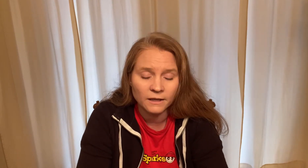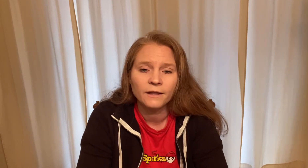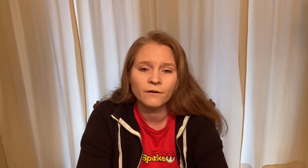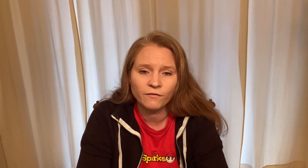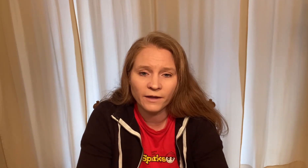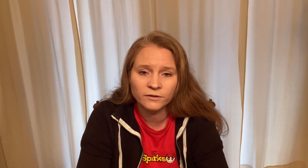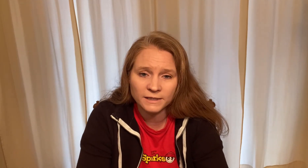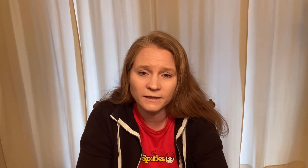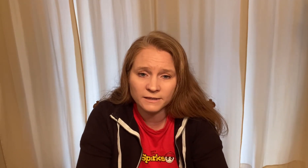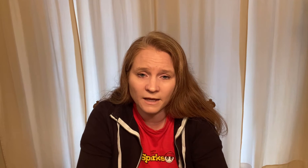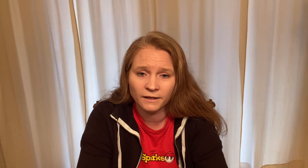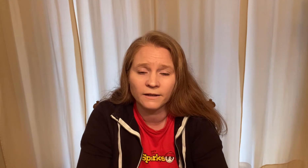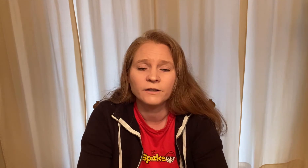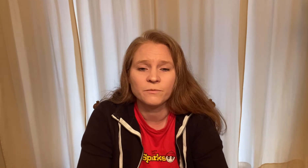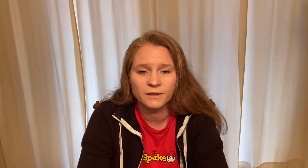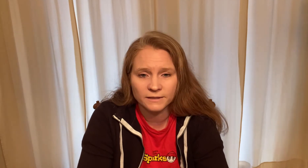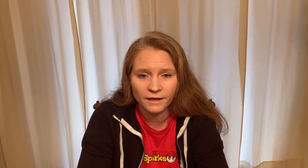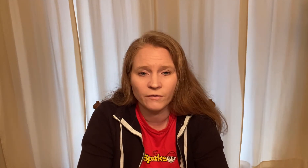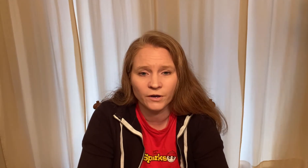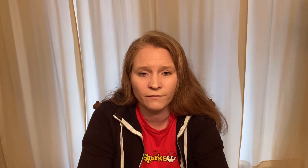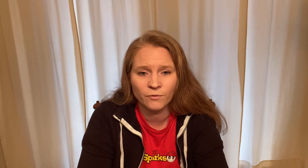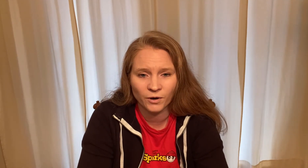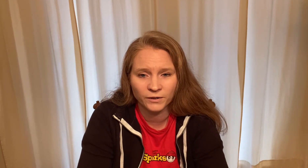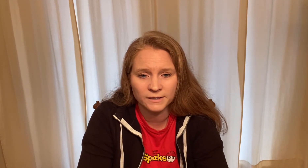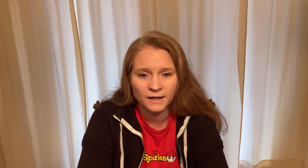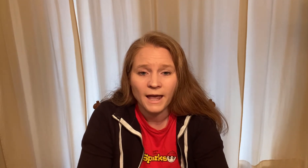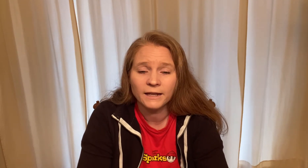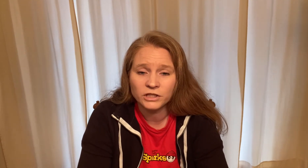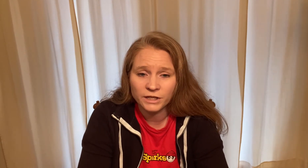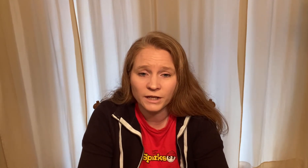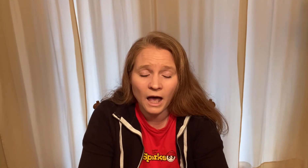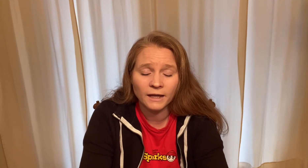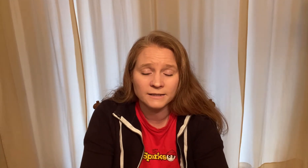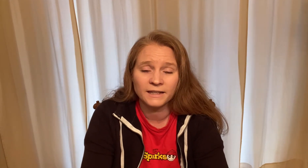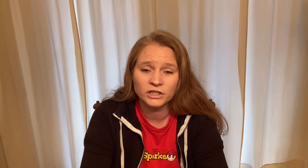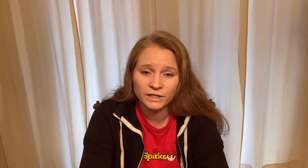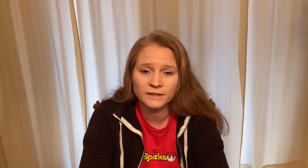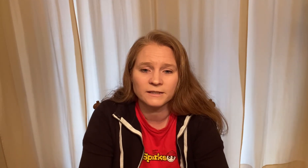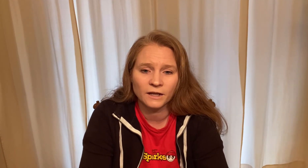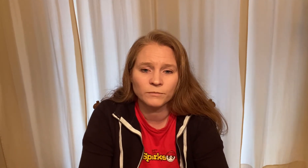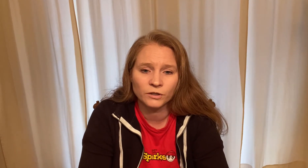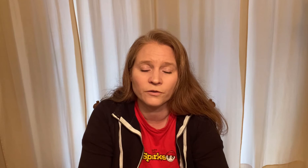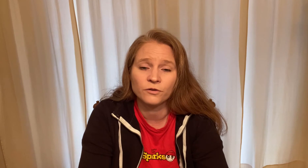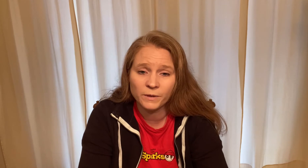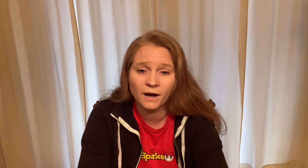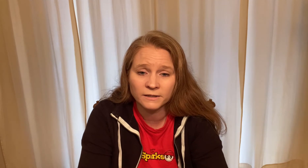"The Father sent the Son to be the Savior of the world." And God sent Jesus to come to earth to be our